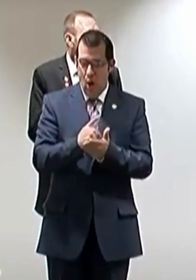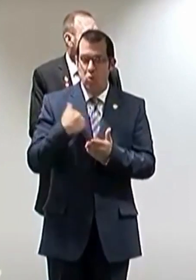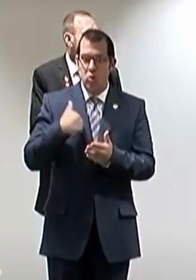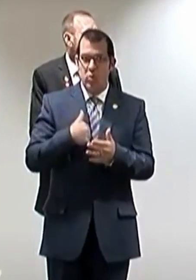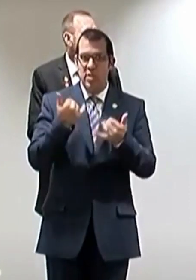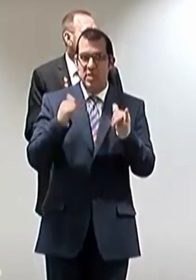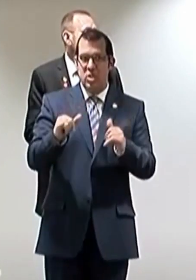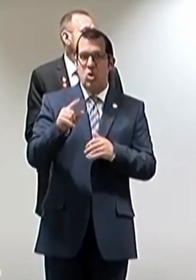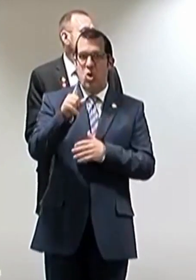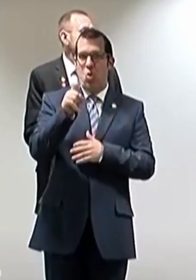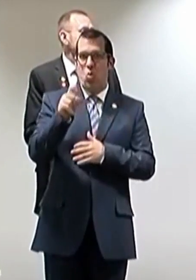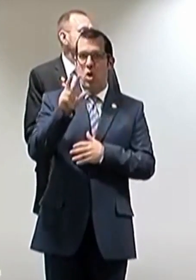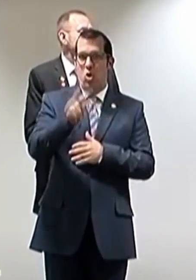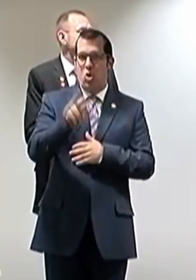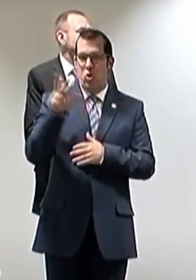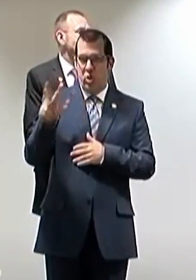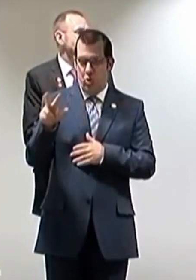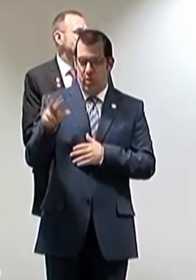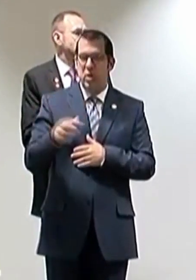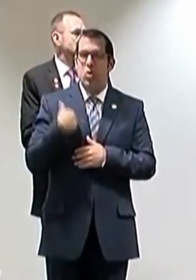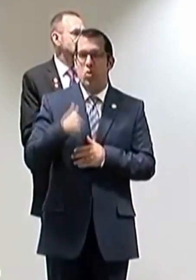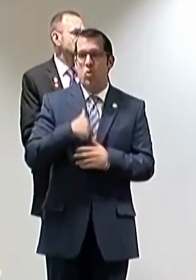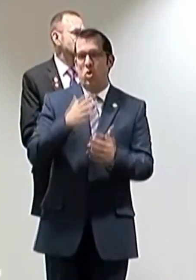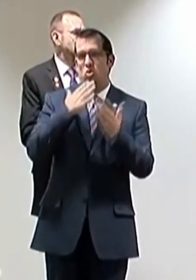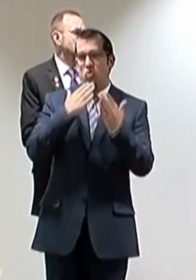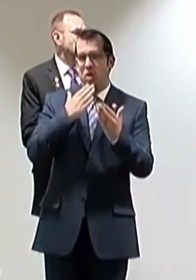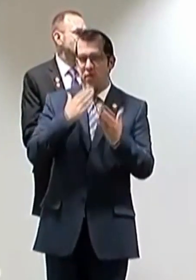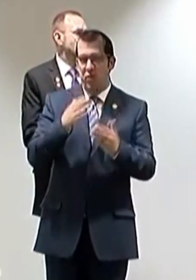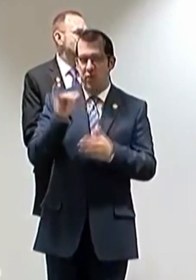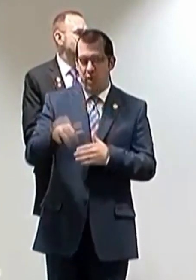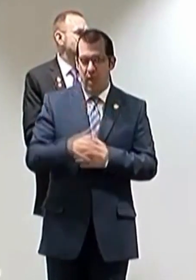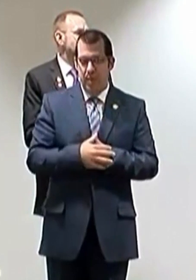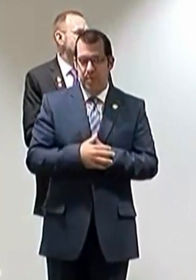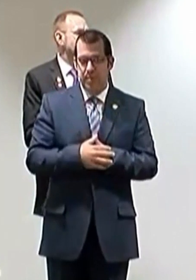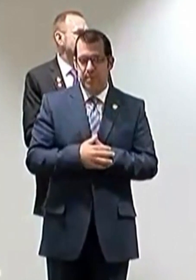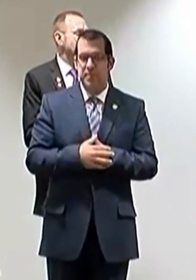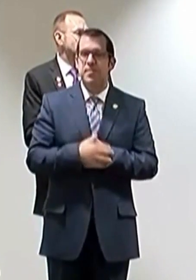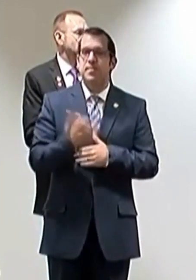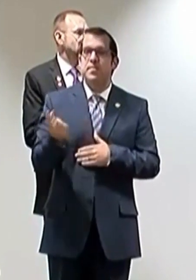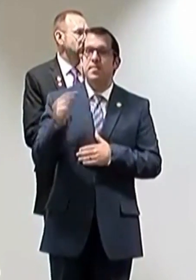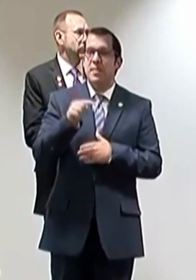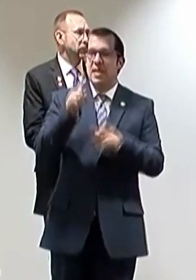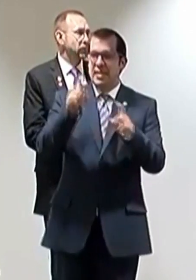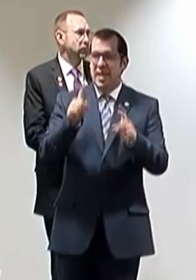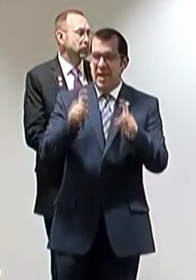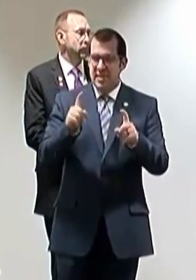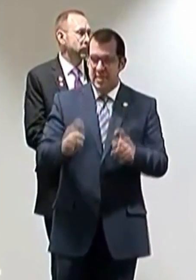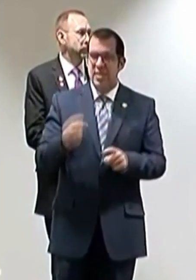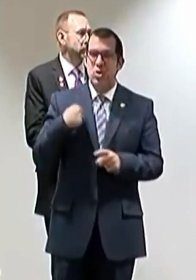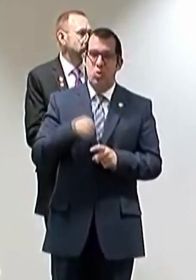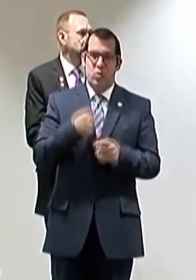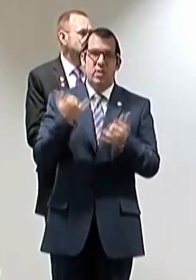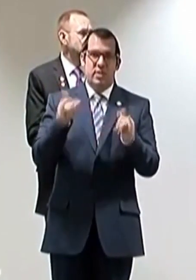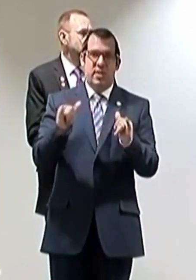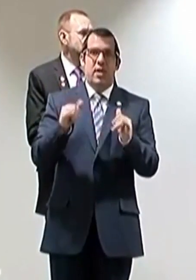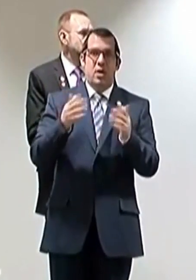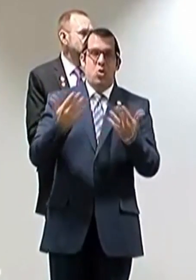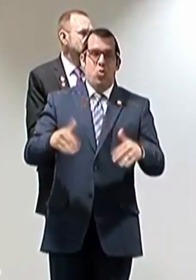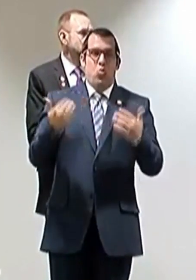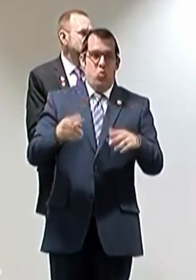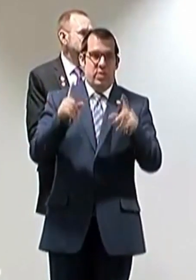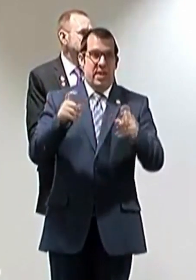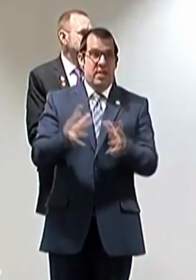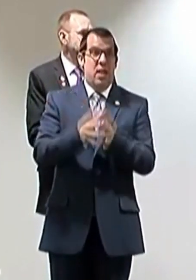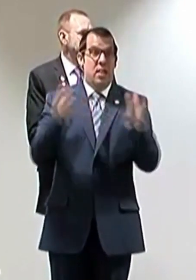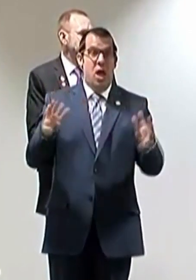at 133, and we're grateful for that. In terms of testing, we continue at the high rate of testing. We've